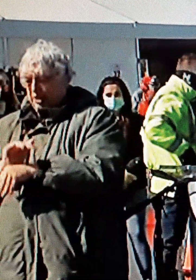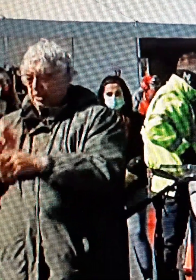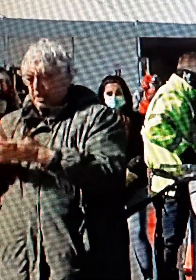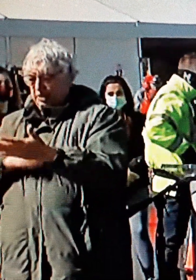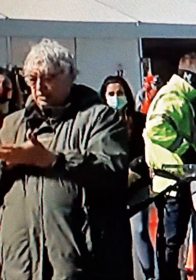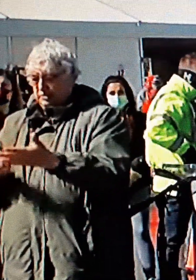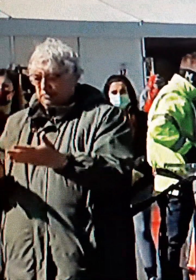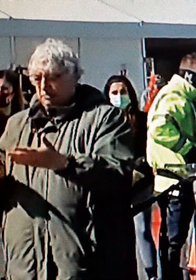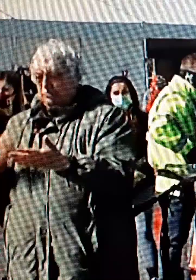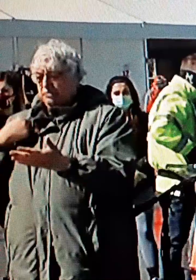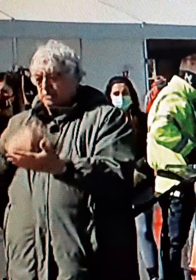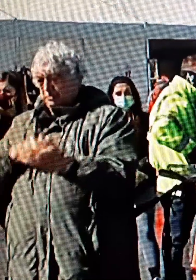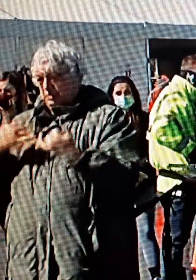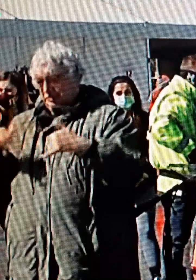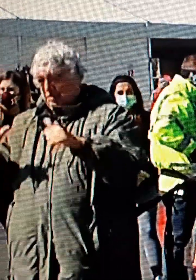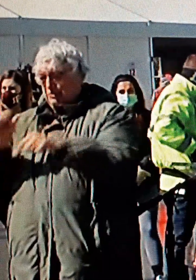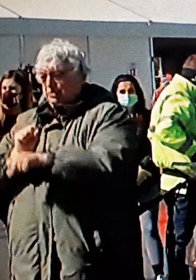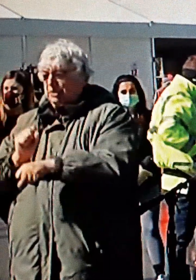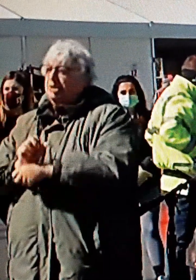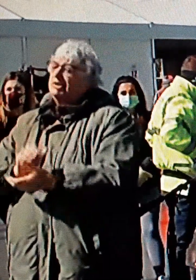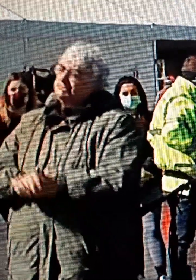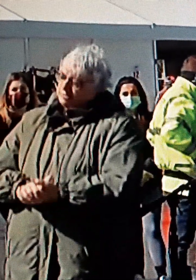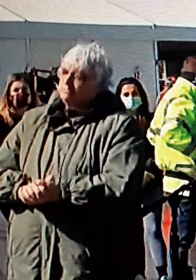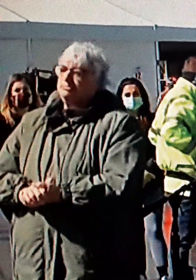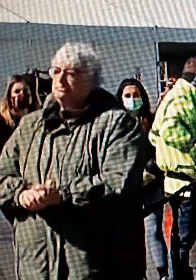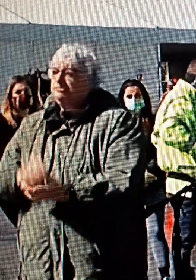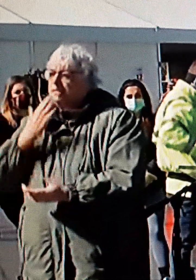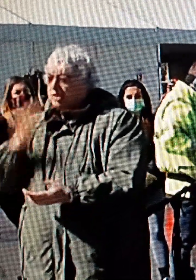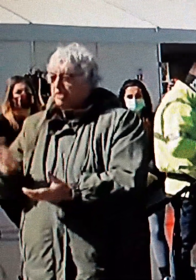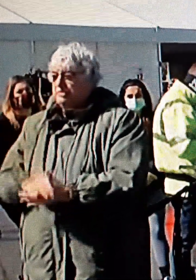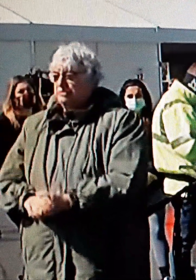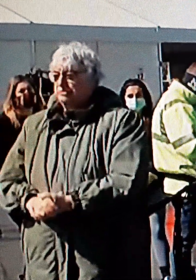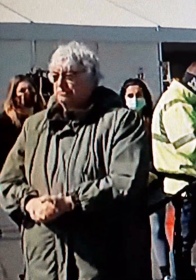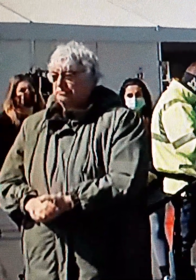still in play, Mayor. So thank you.